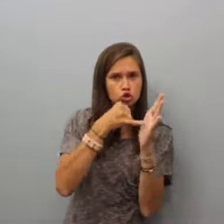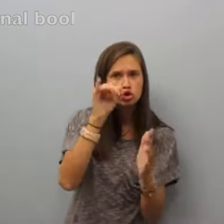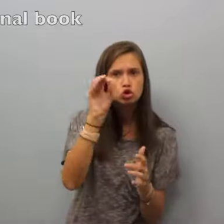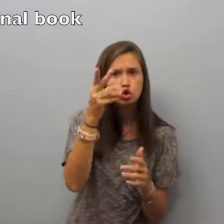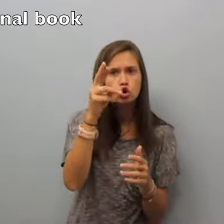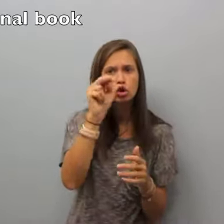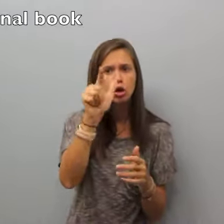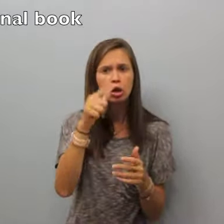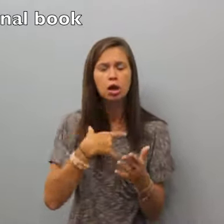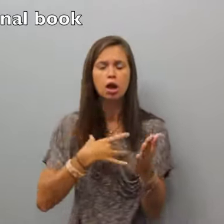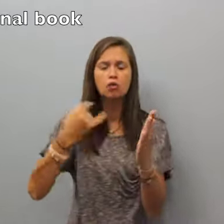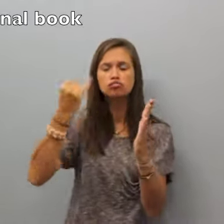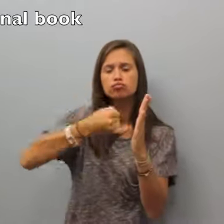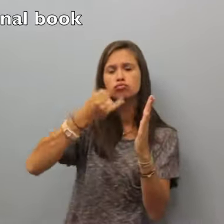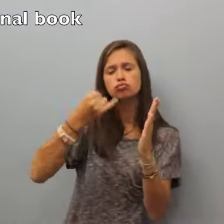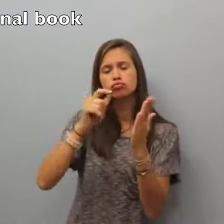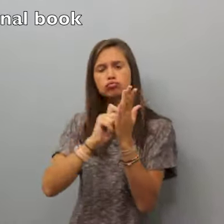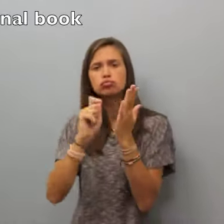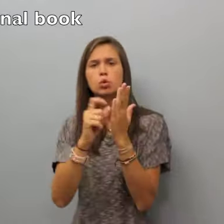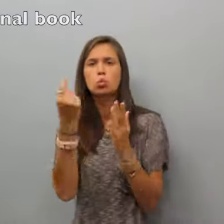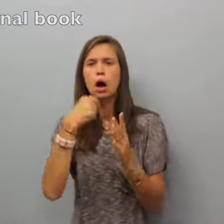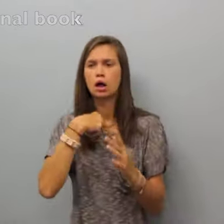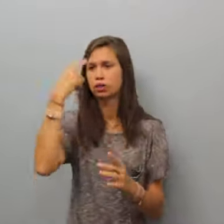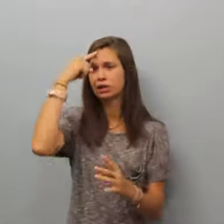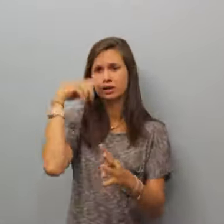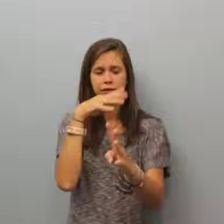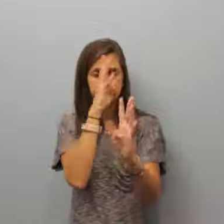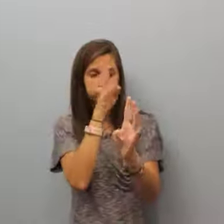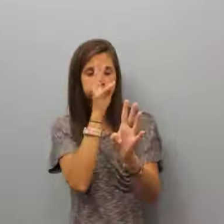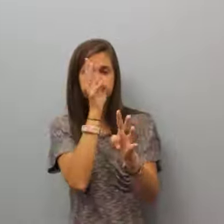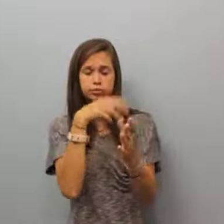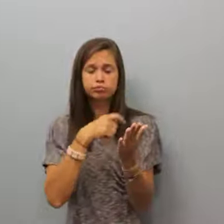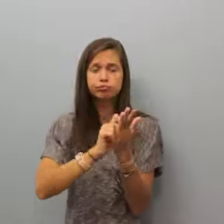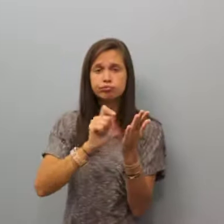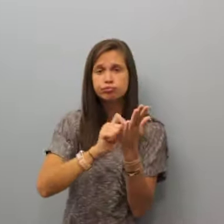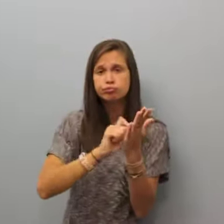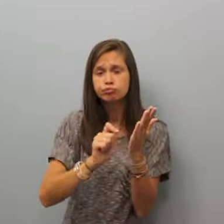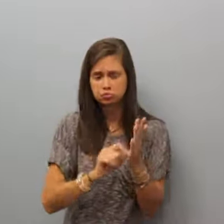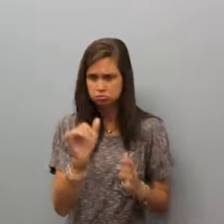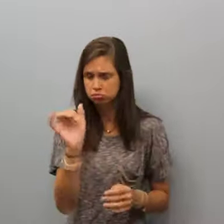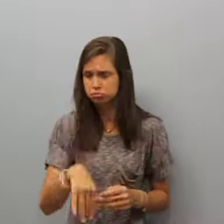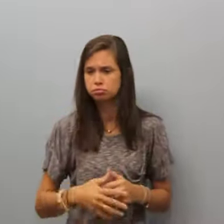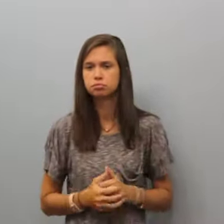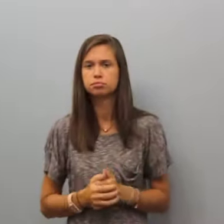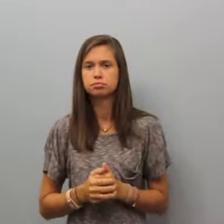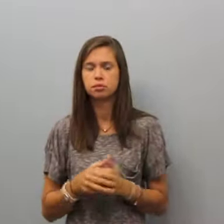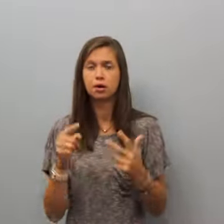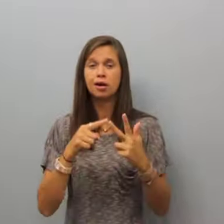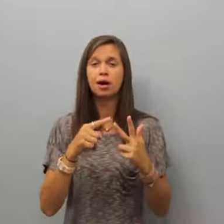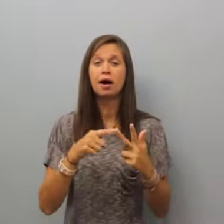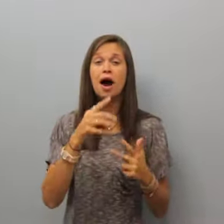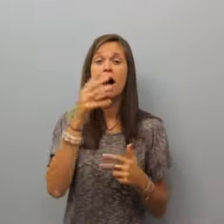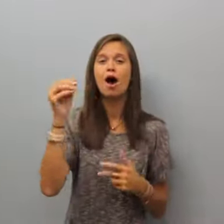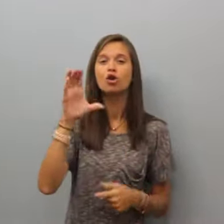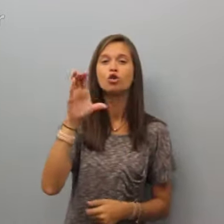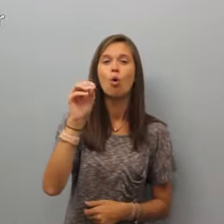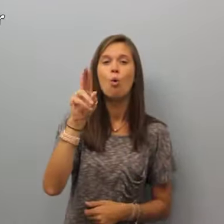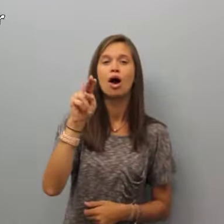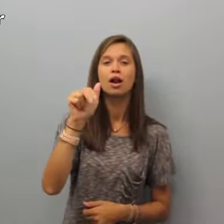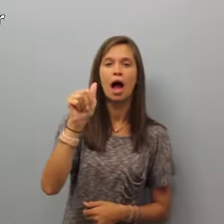and he said, well, I would need my iPhone to keep me busy. Secondly, I would want a journal to be able to write and get my thoughts